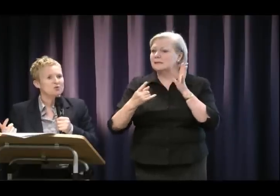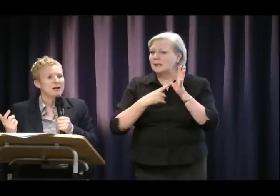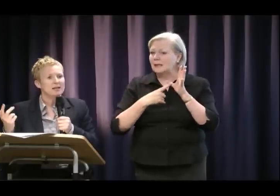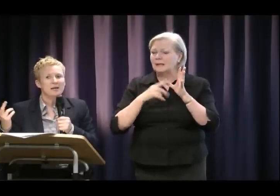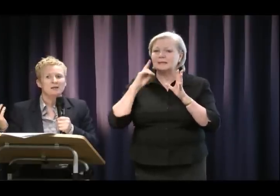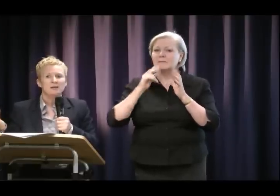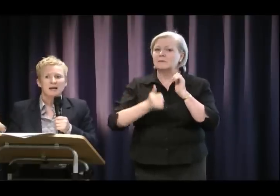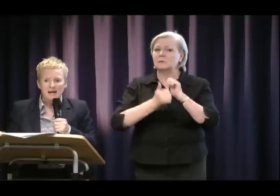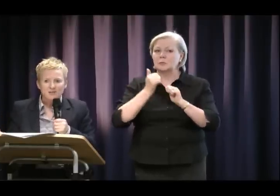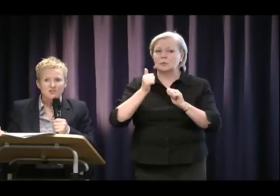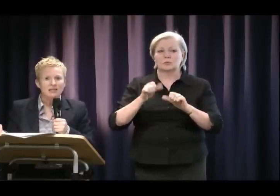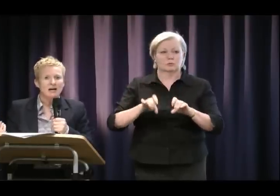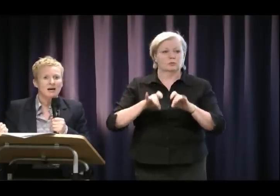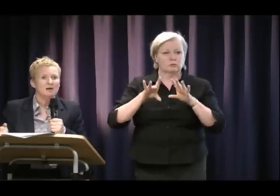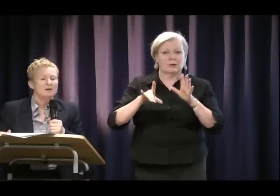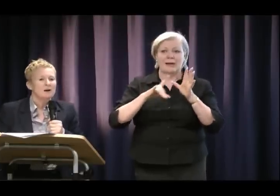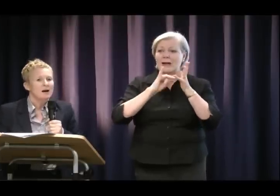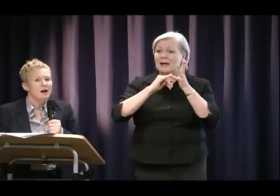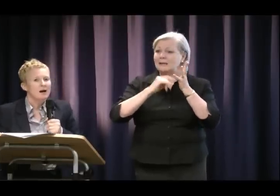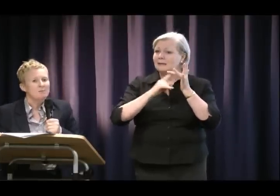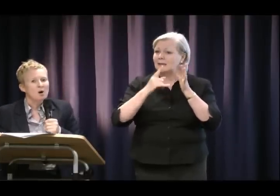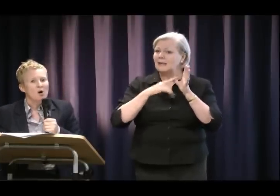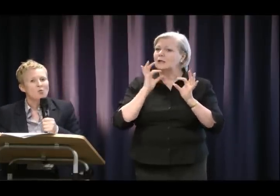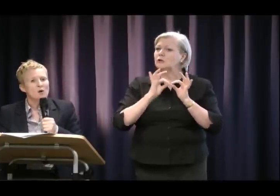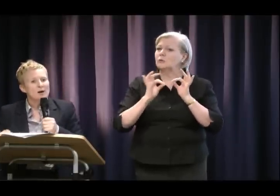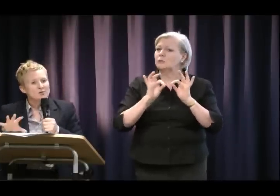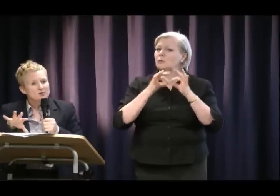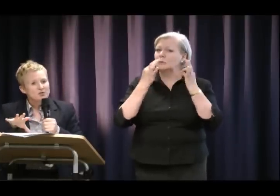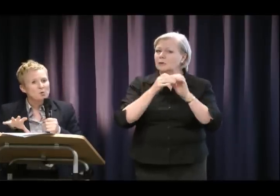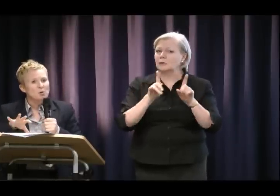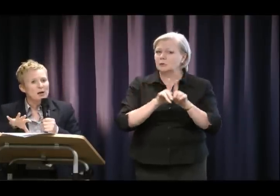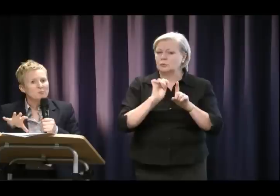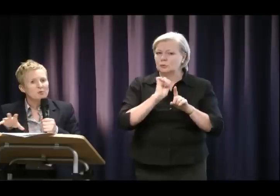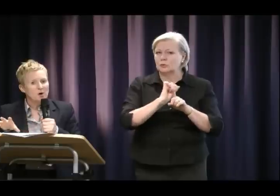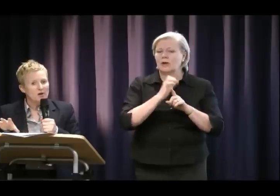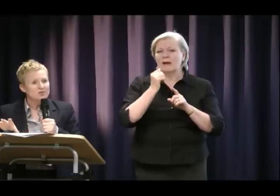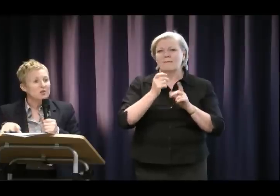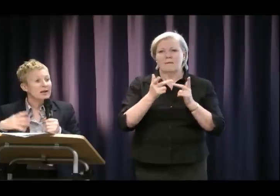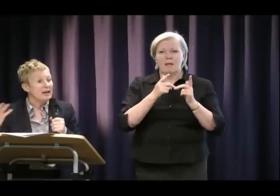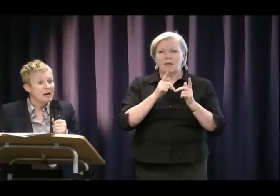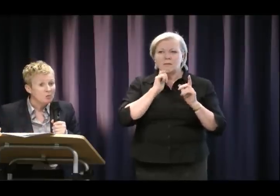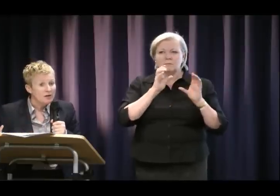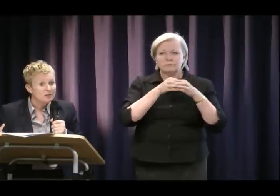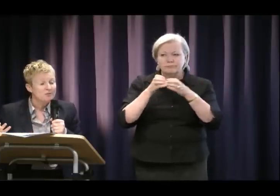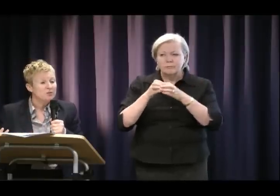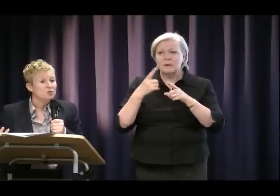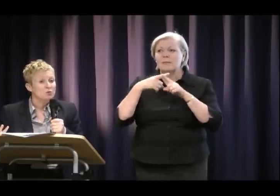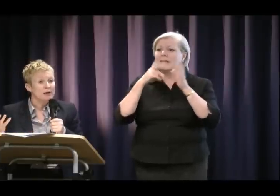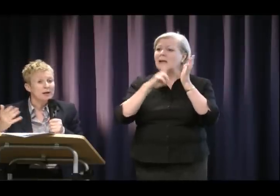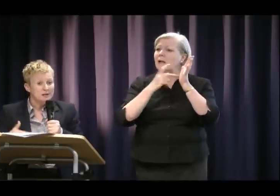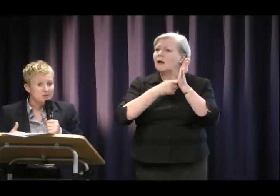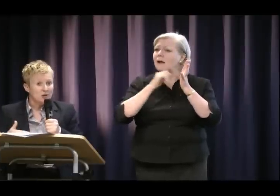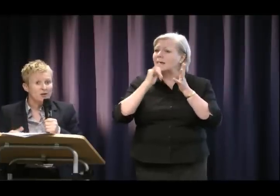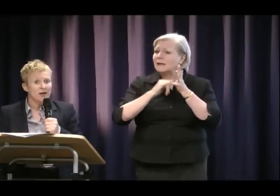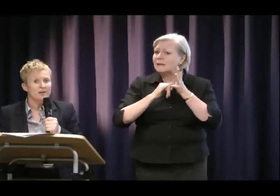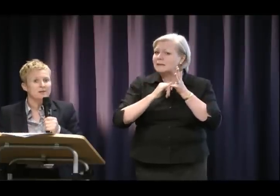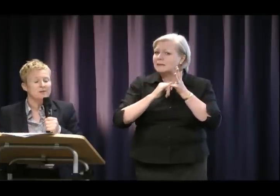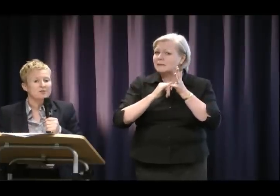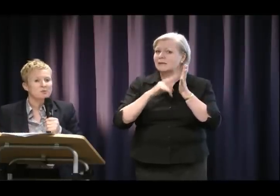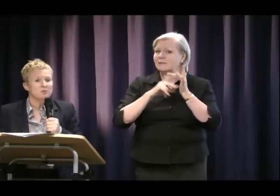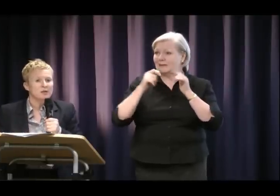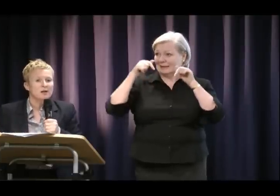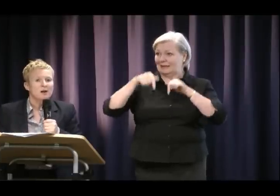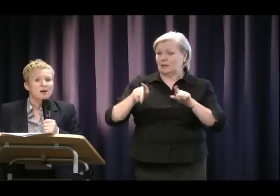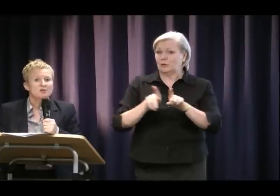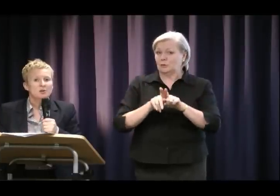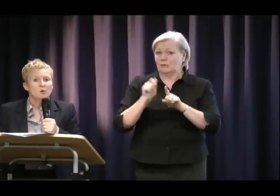Sports Australia, ASLIA, a whole range of smaller providers like NRS Victoria is located in